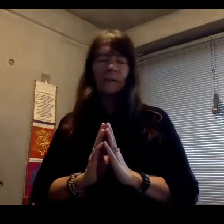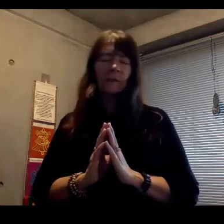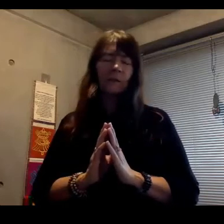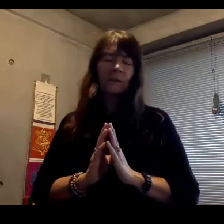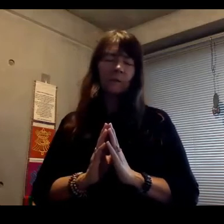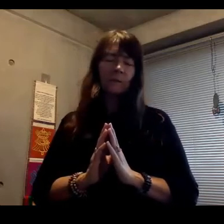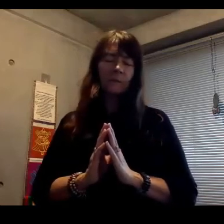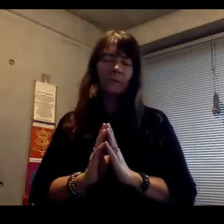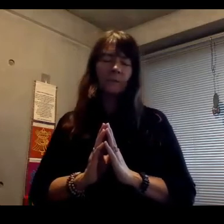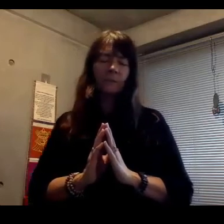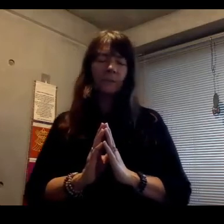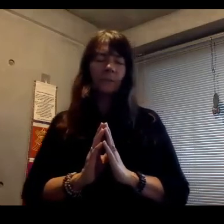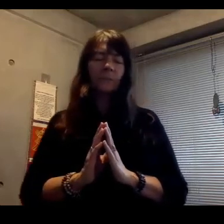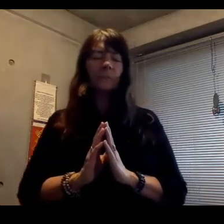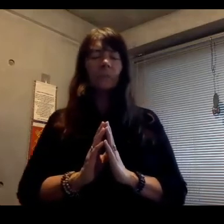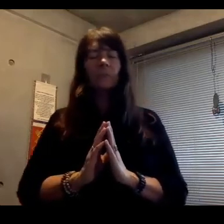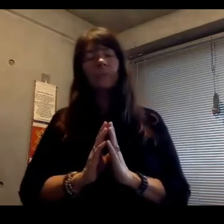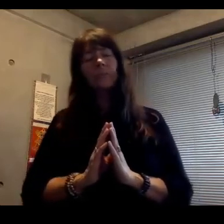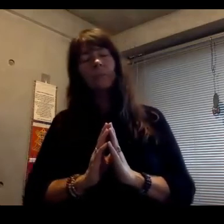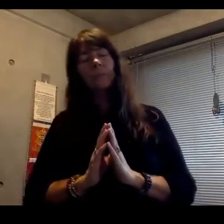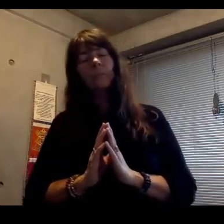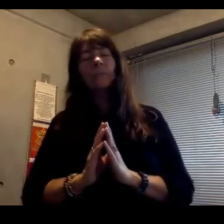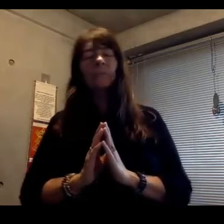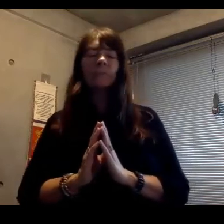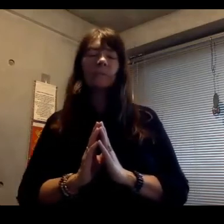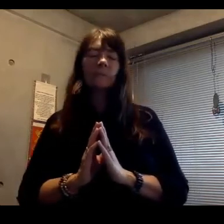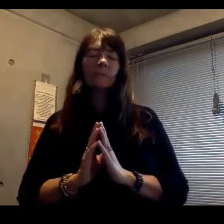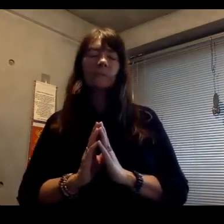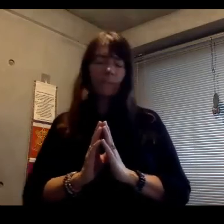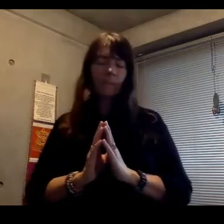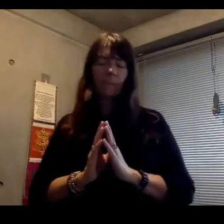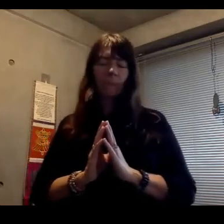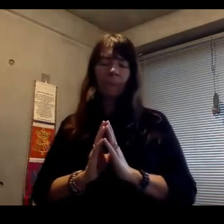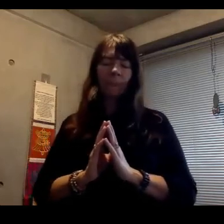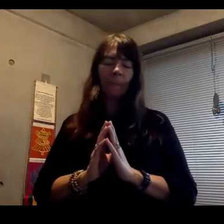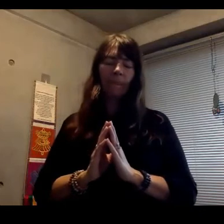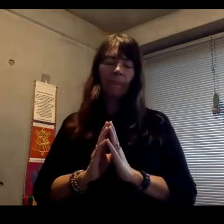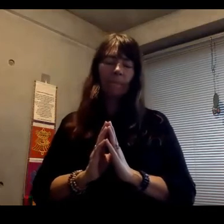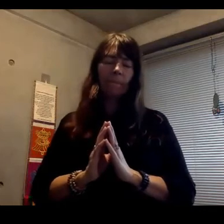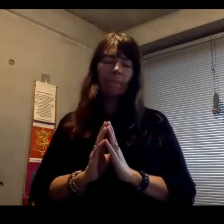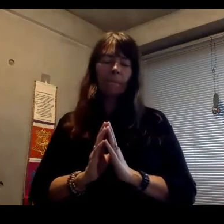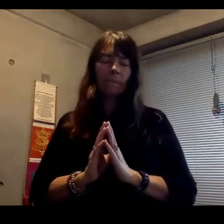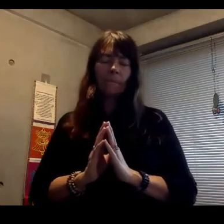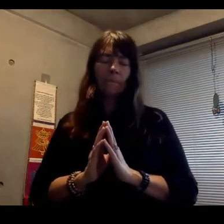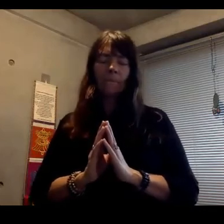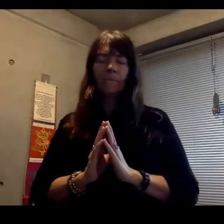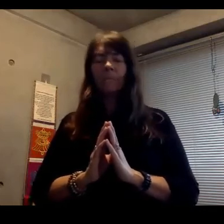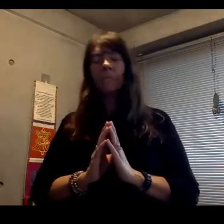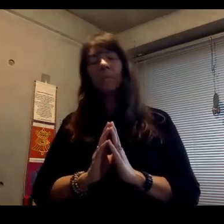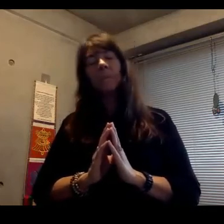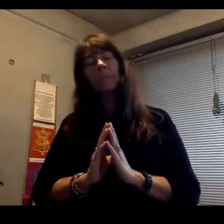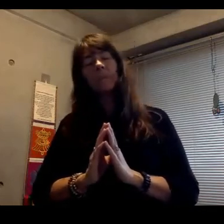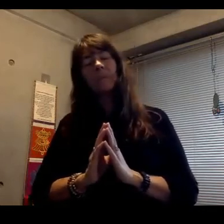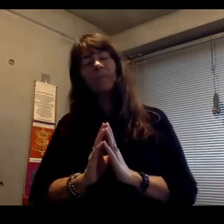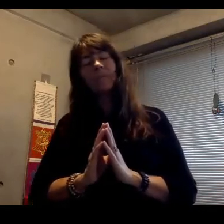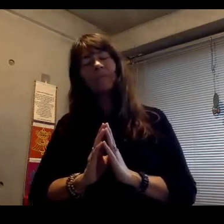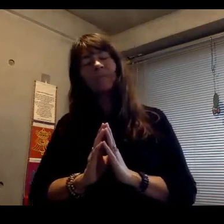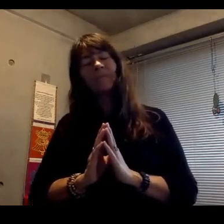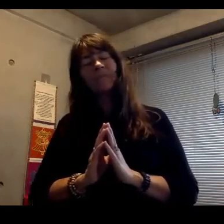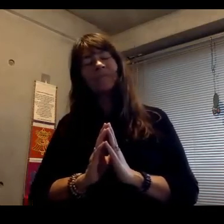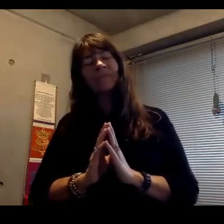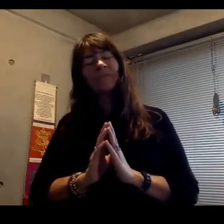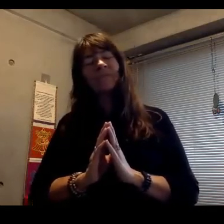as if you can understand how things work or the principles behind things, then you can discover new things, new